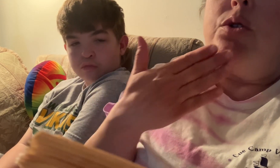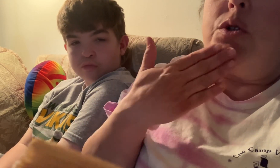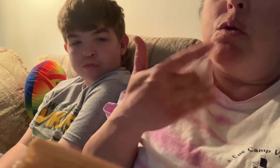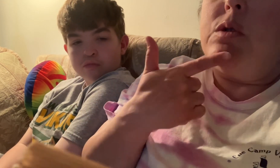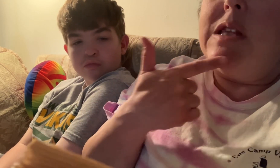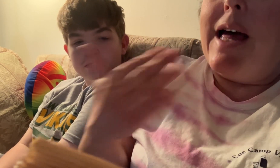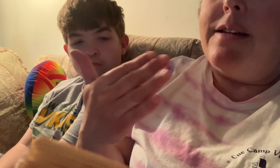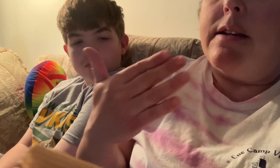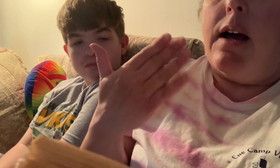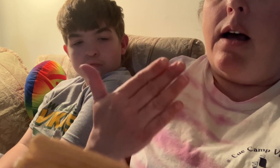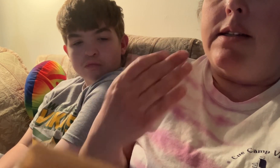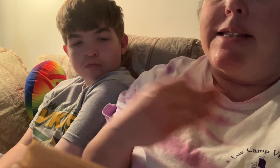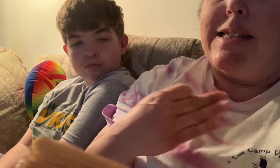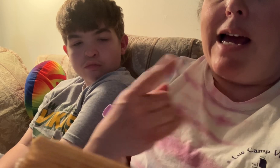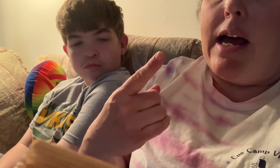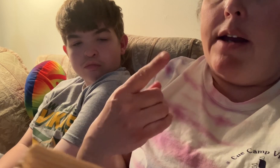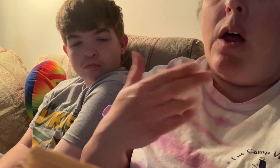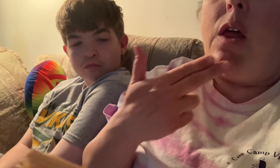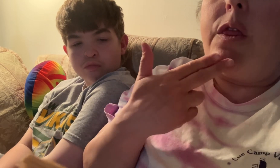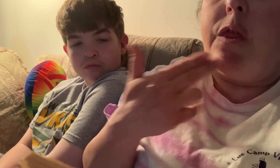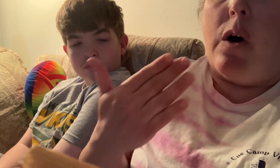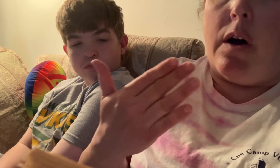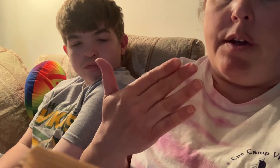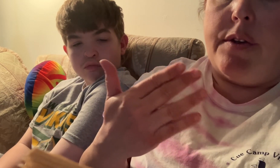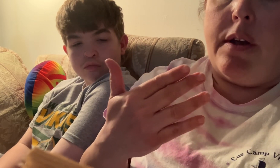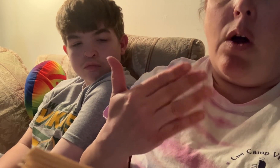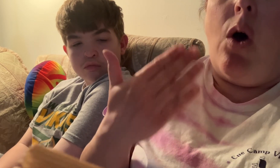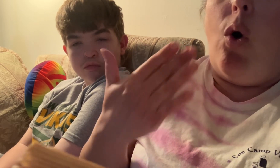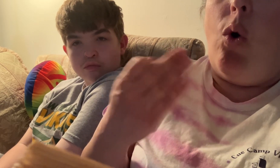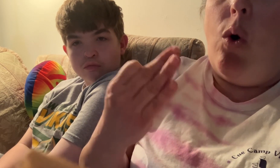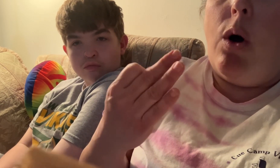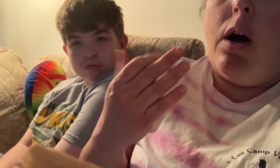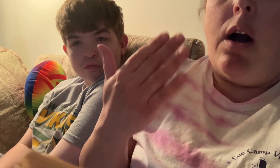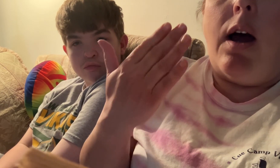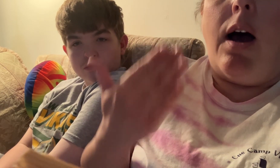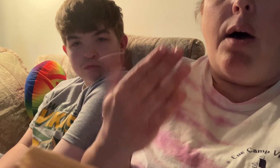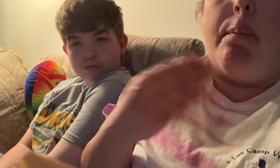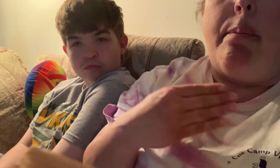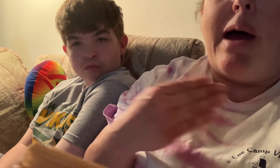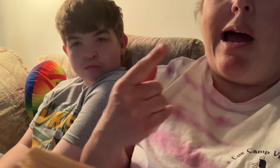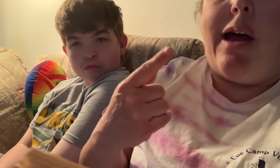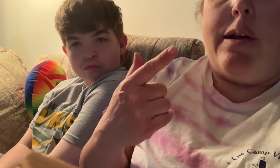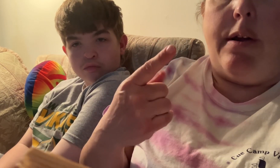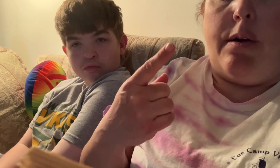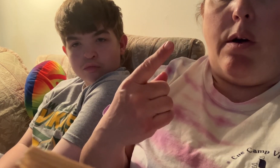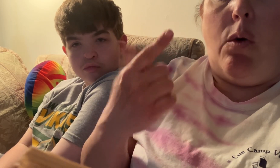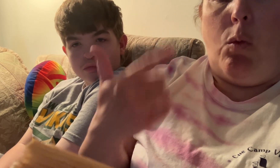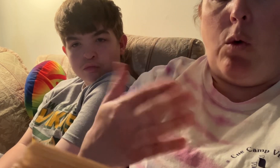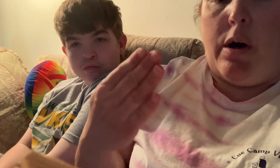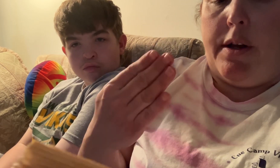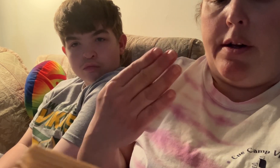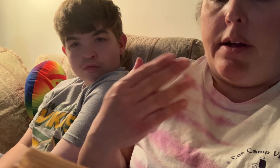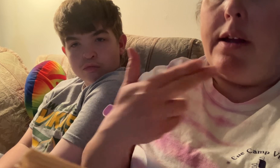To let a sad thought or a bad one